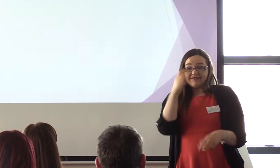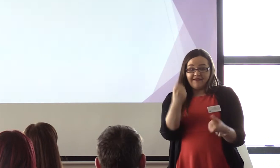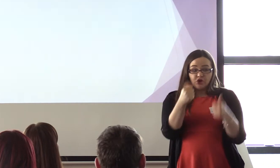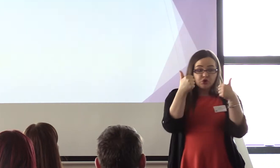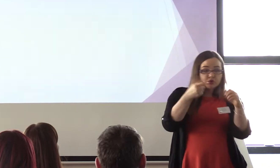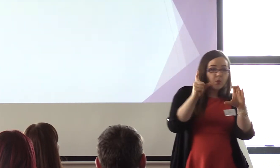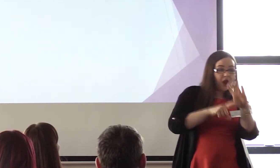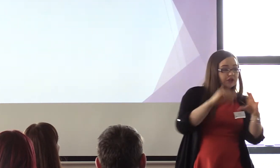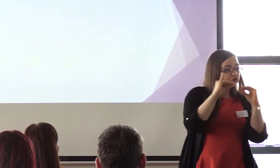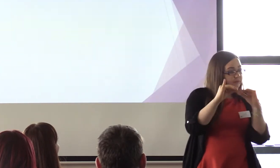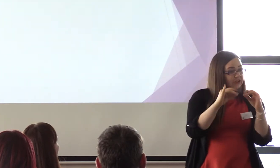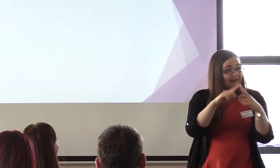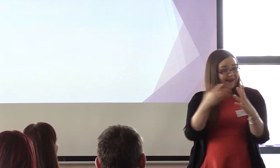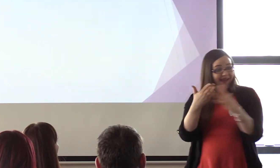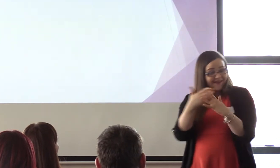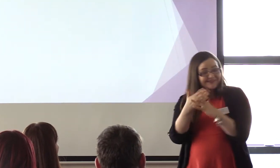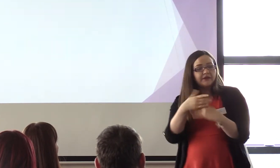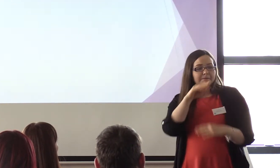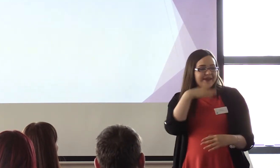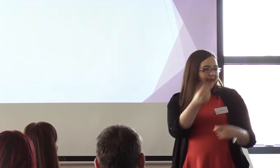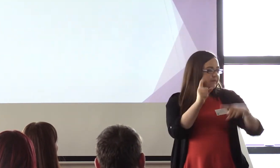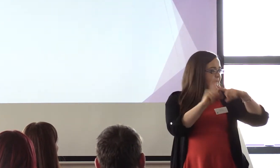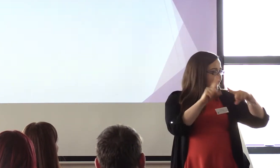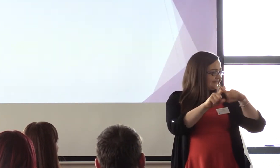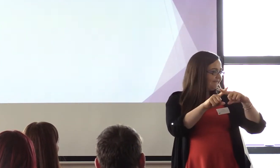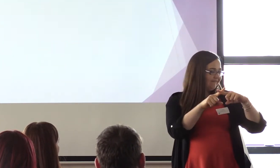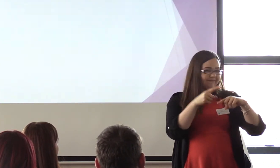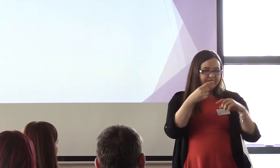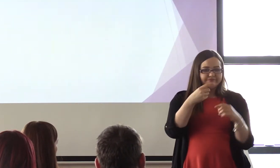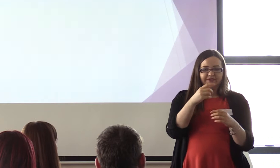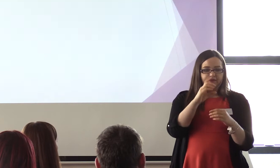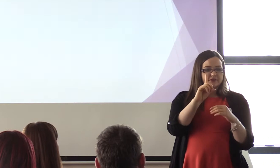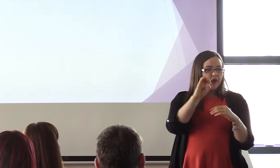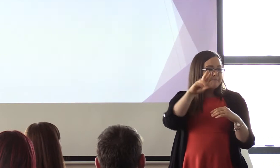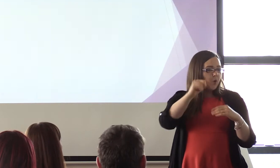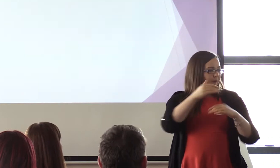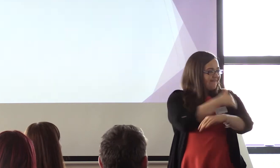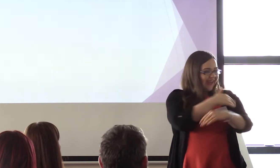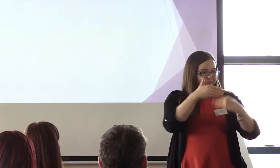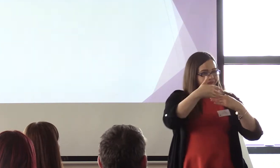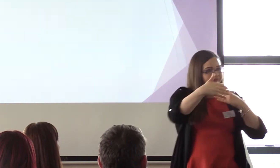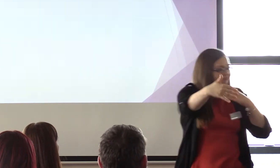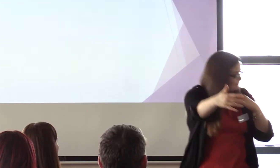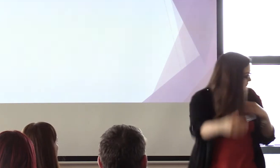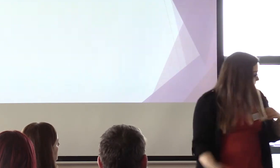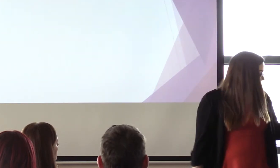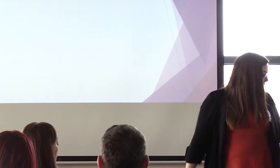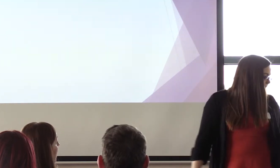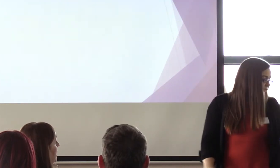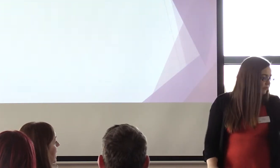attainment. And so if you have a good quality interpreter and good access, then you have a positive experience. And I suppose that kind of has